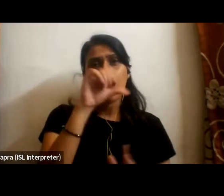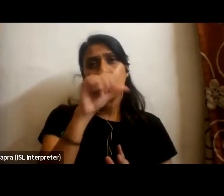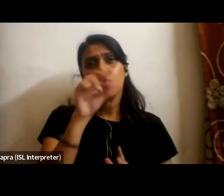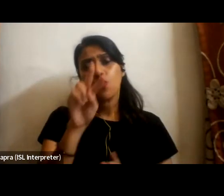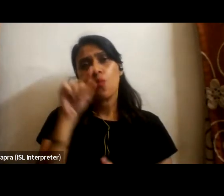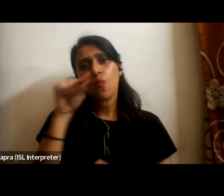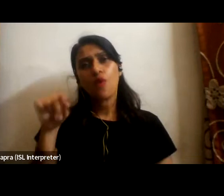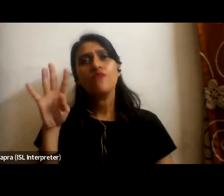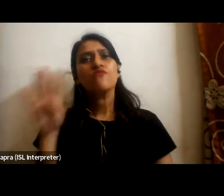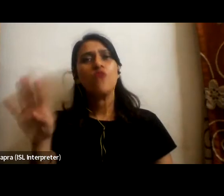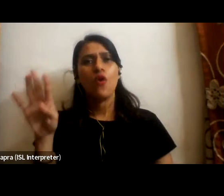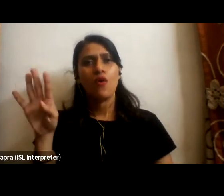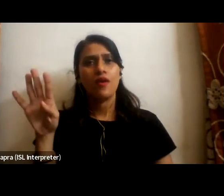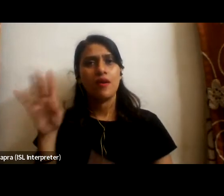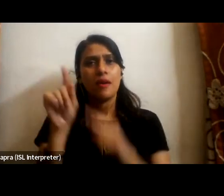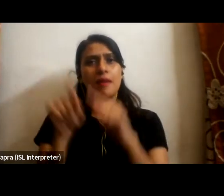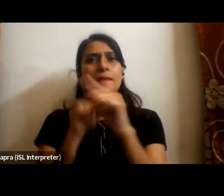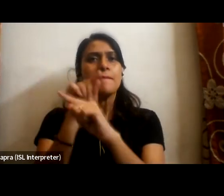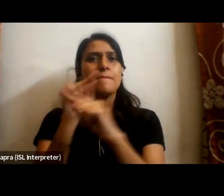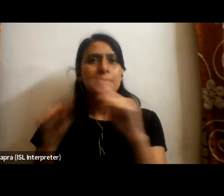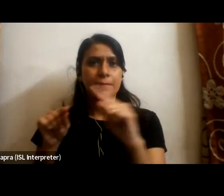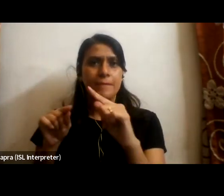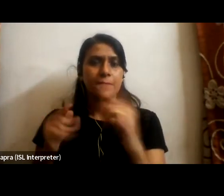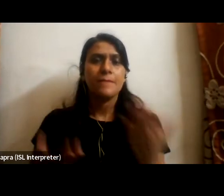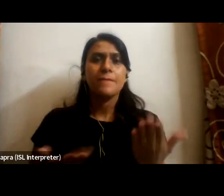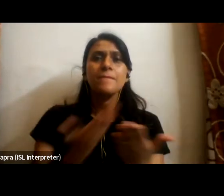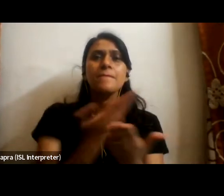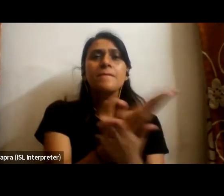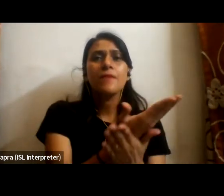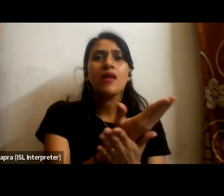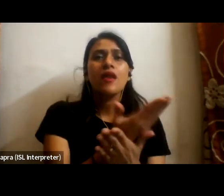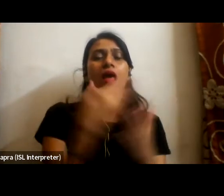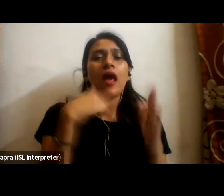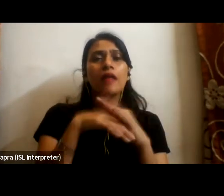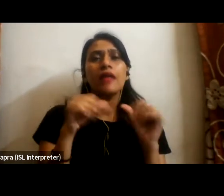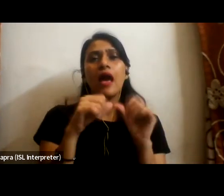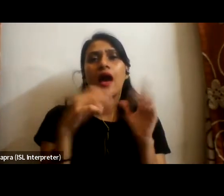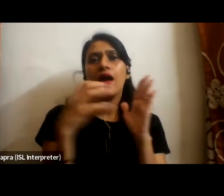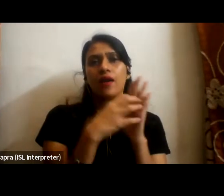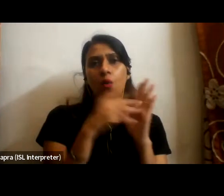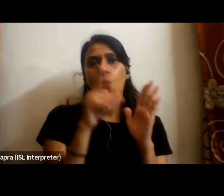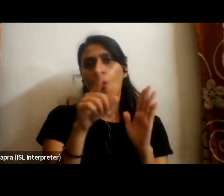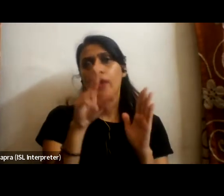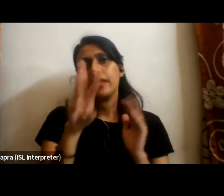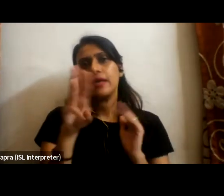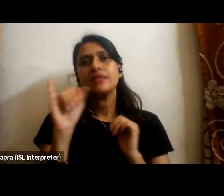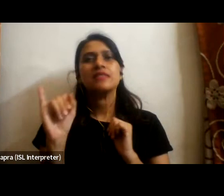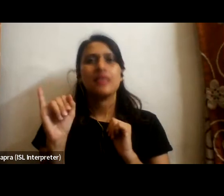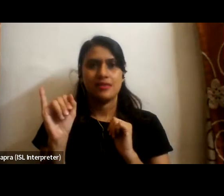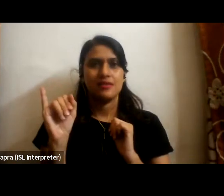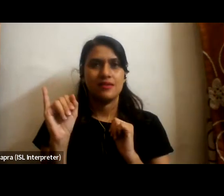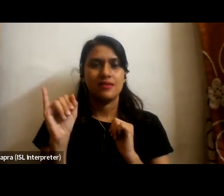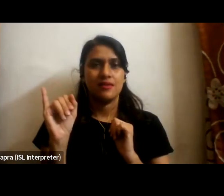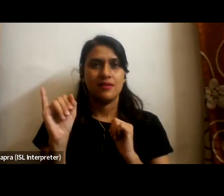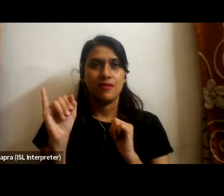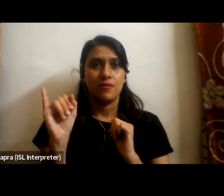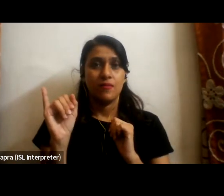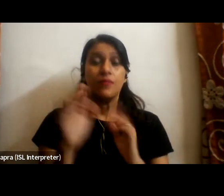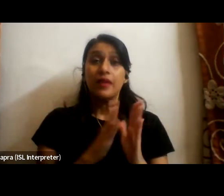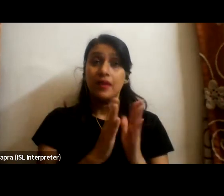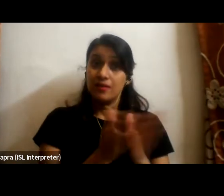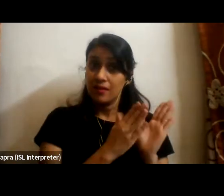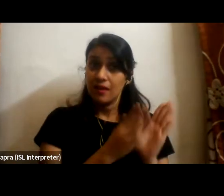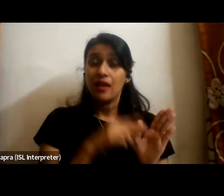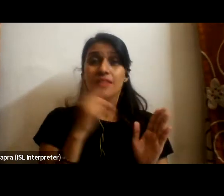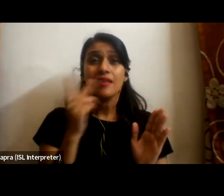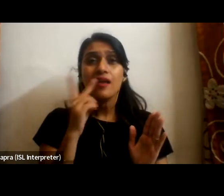92.4% of the cases are special leave petitions under Article 136 of the Constitution. Then you go on to say that most of